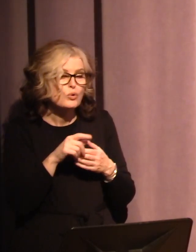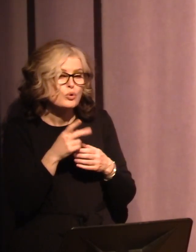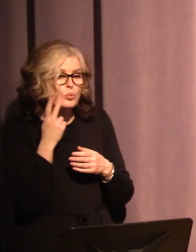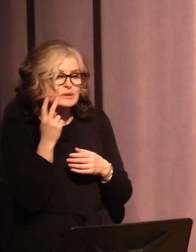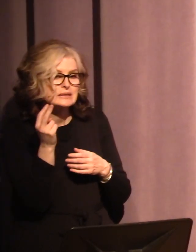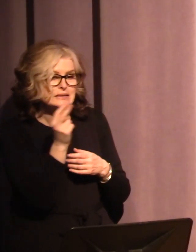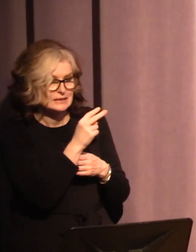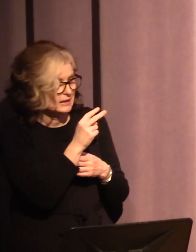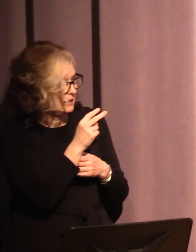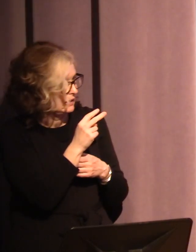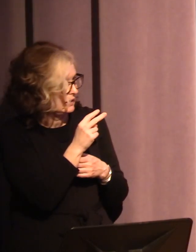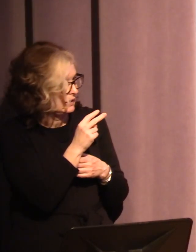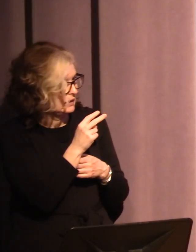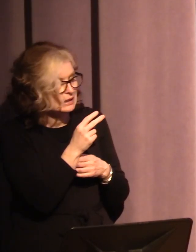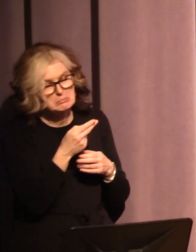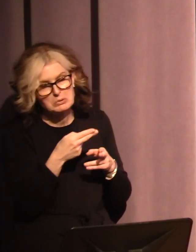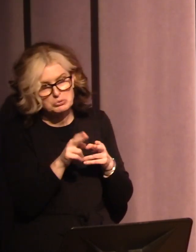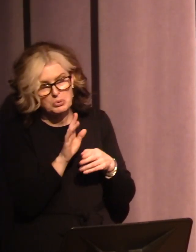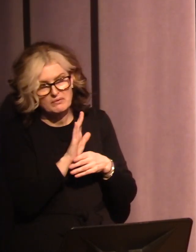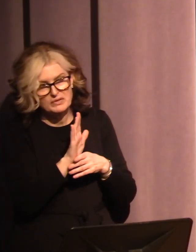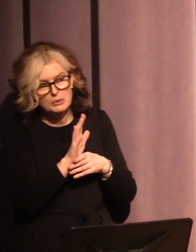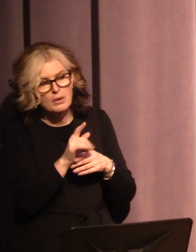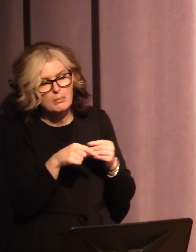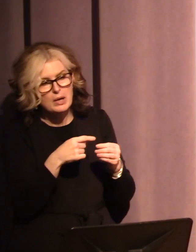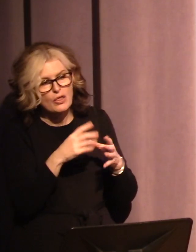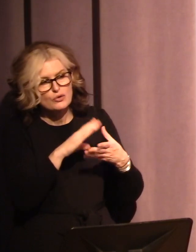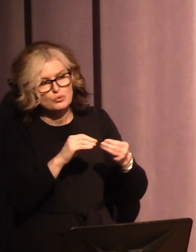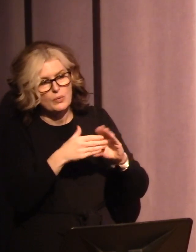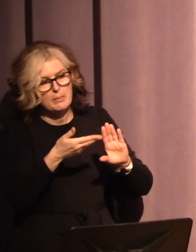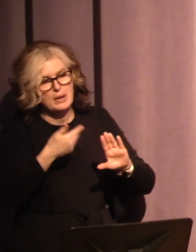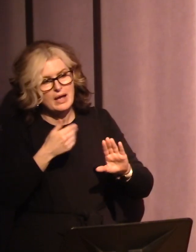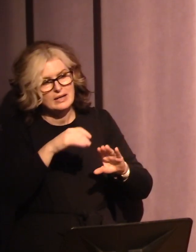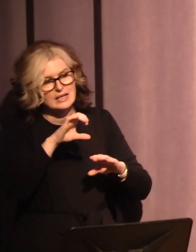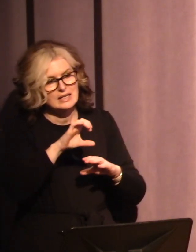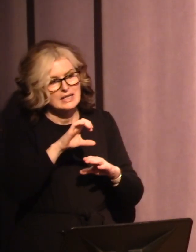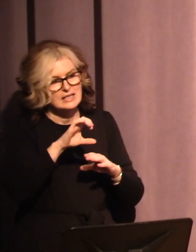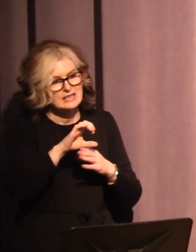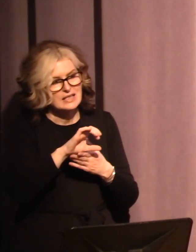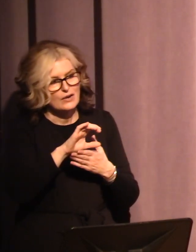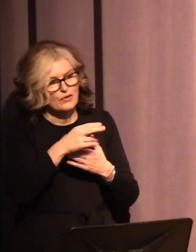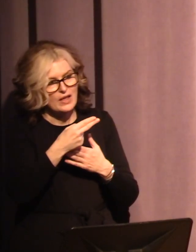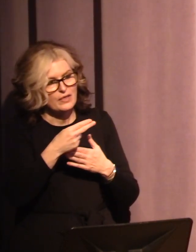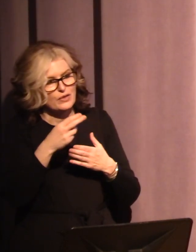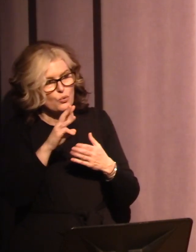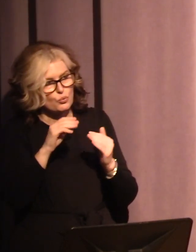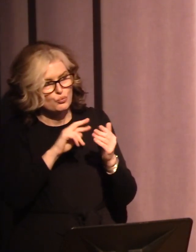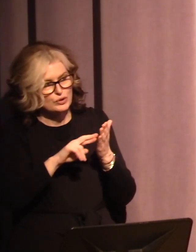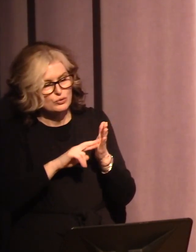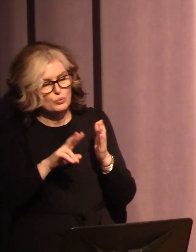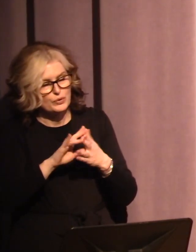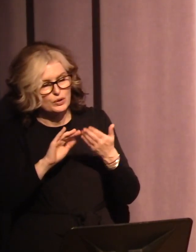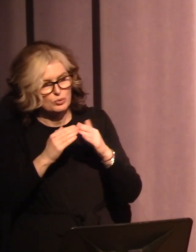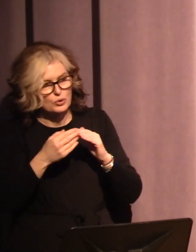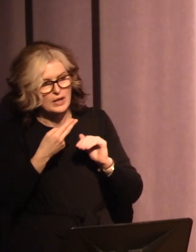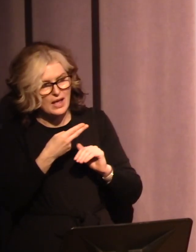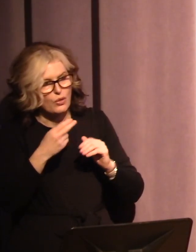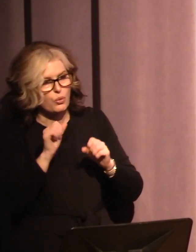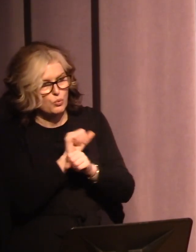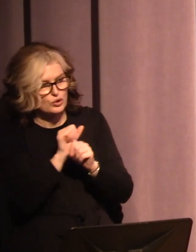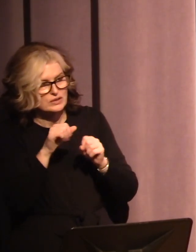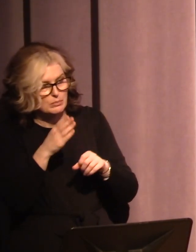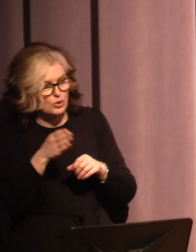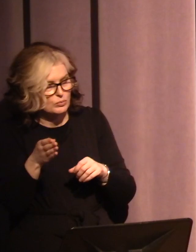see in a brief video the story behind the Center for Health Equity's research and partnerships with community health workers in Baltimore